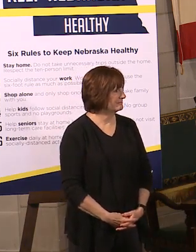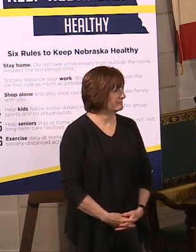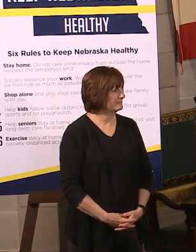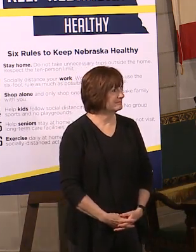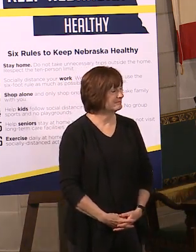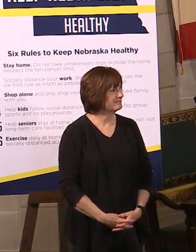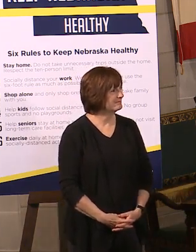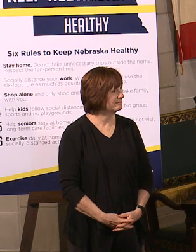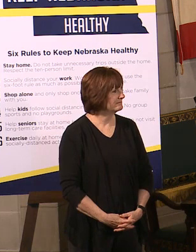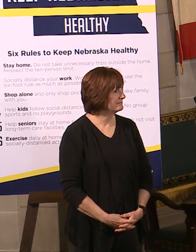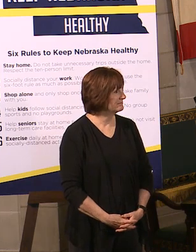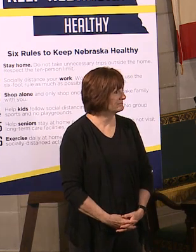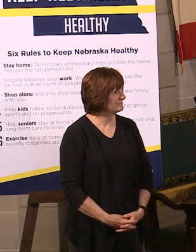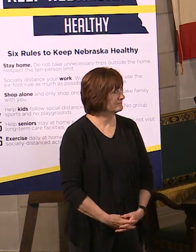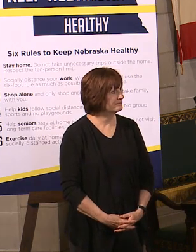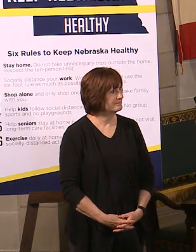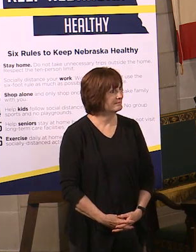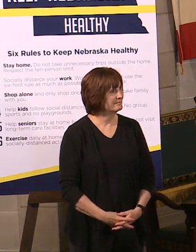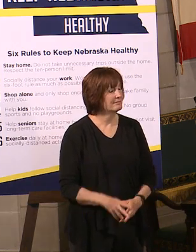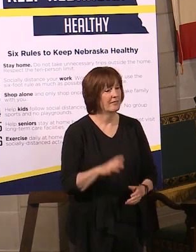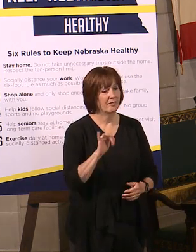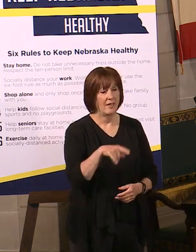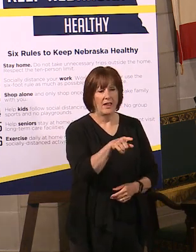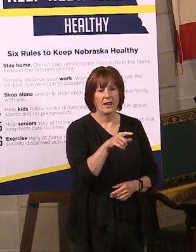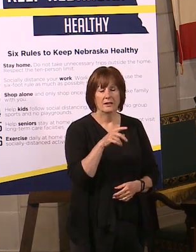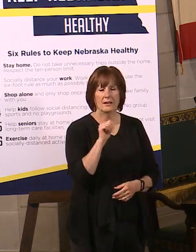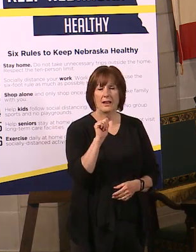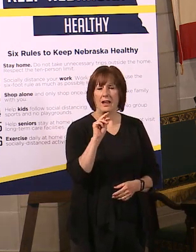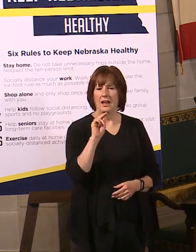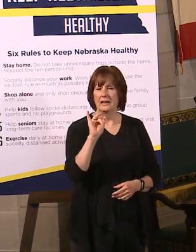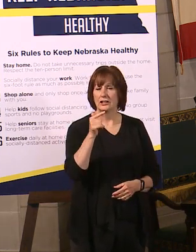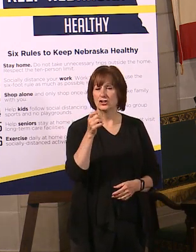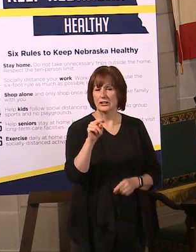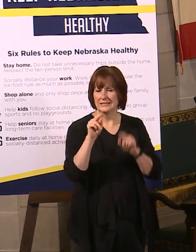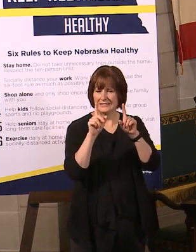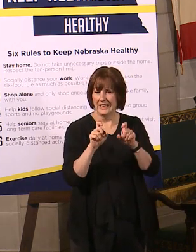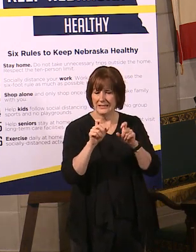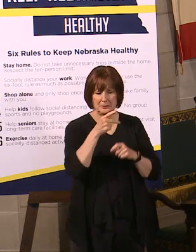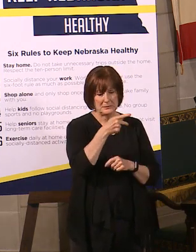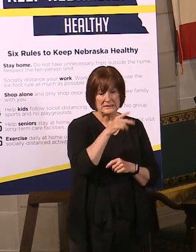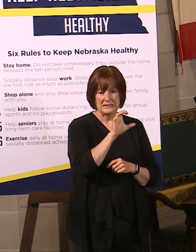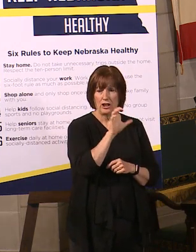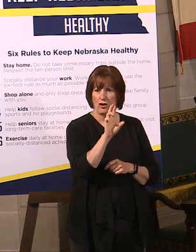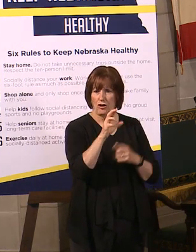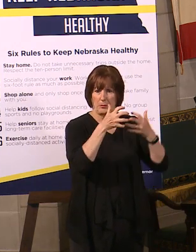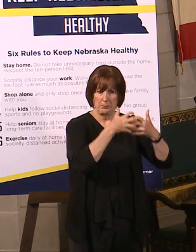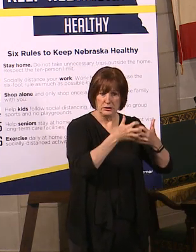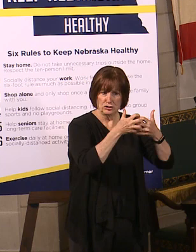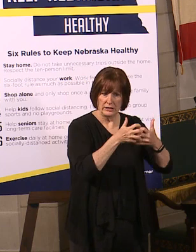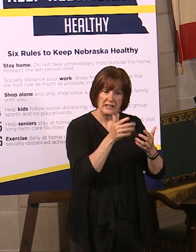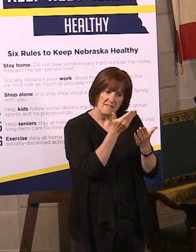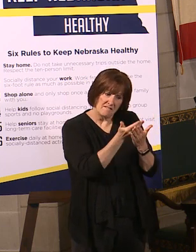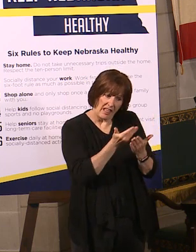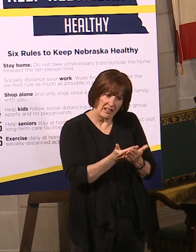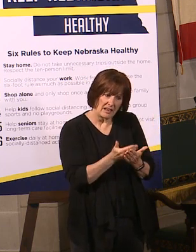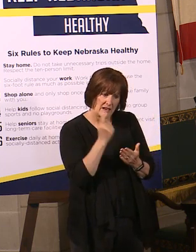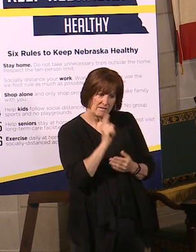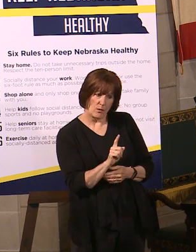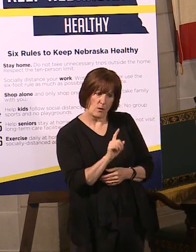So the polymerase chain reaction, the antigen tests, are all validated for at least about a